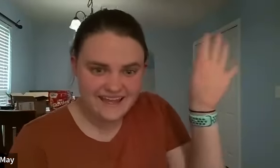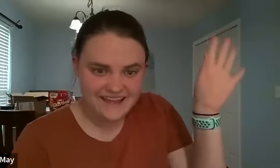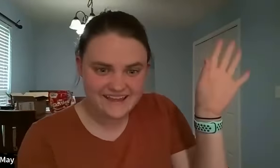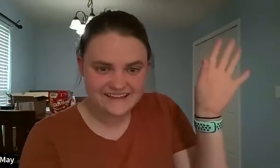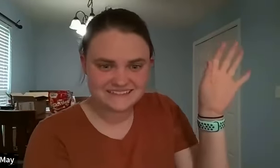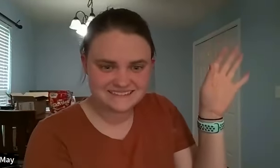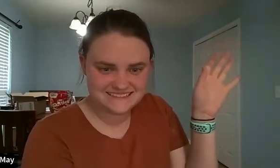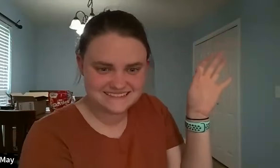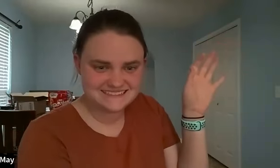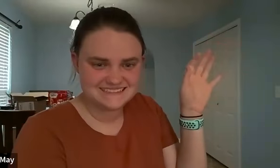Hi.